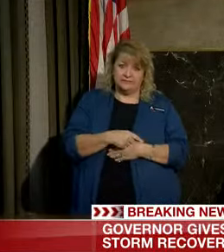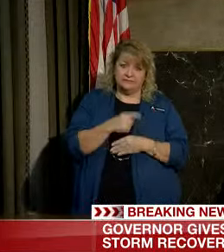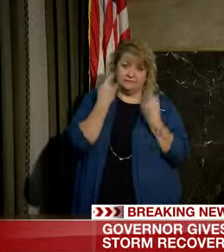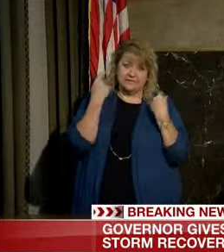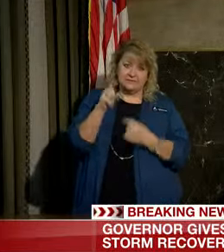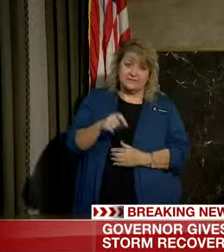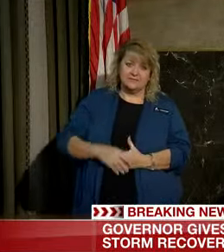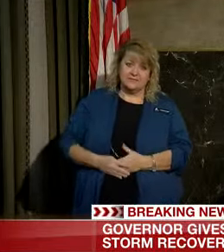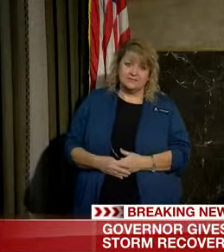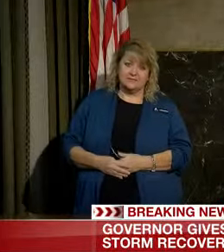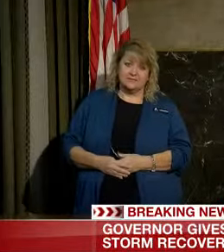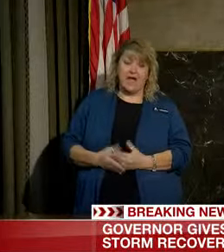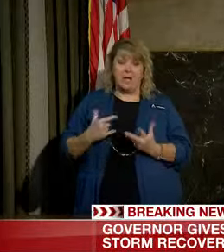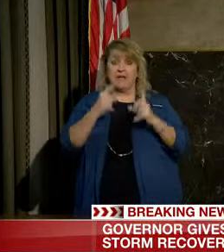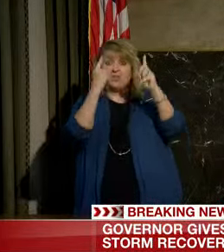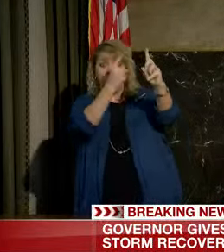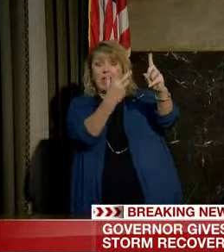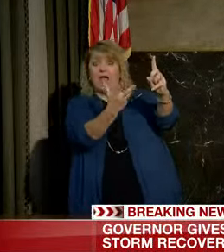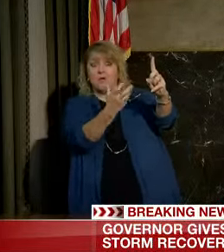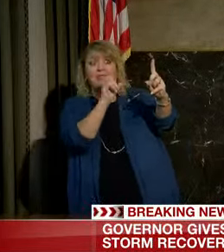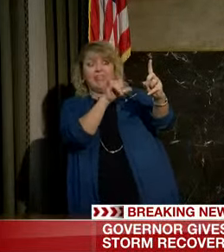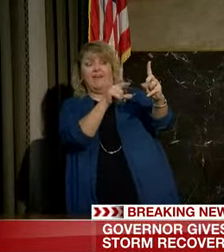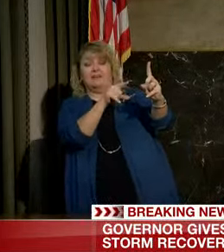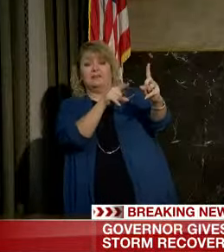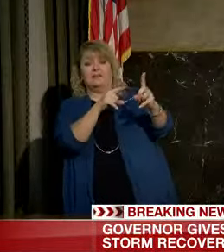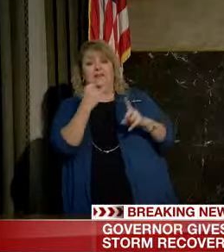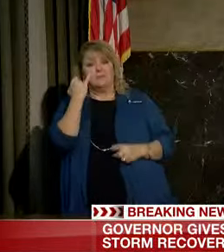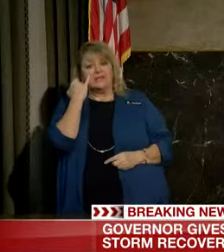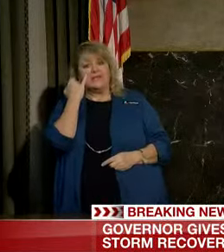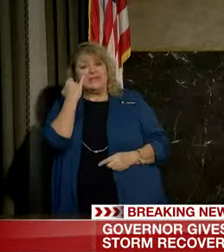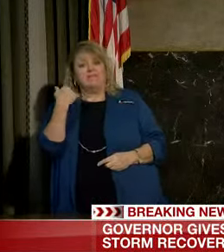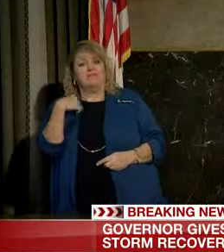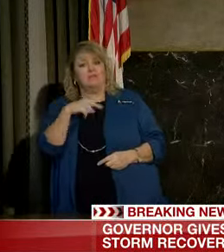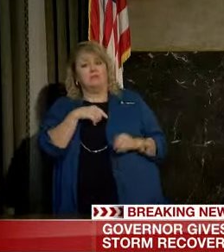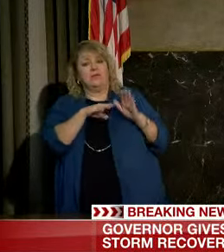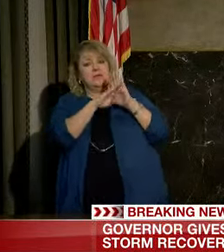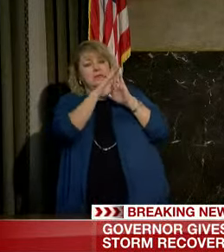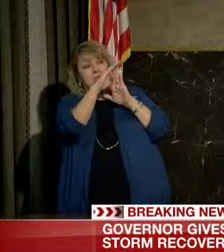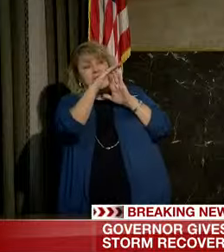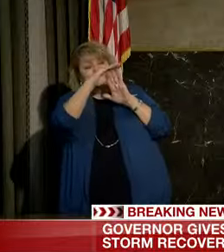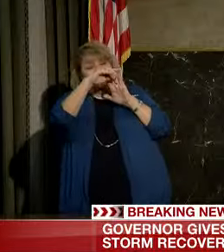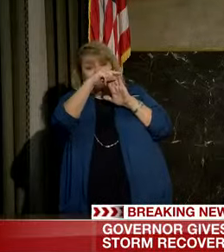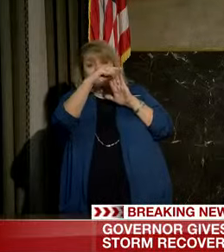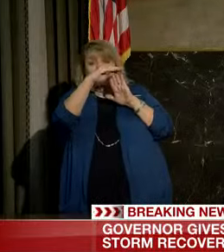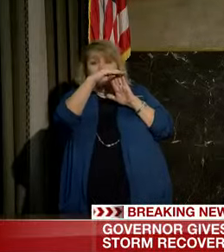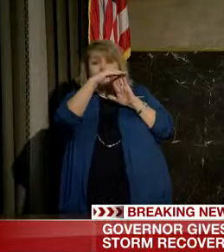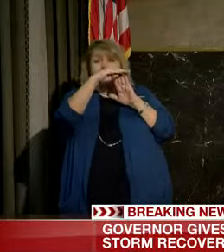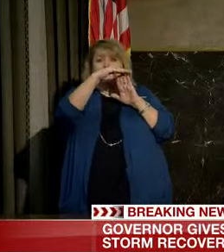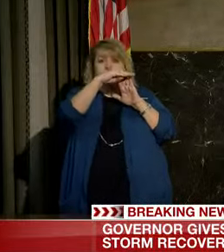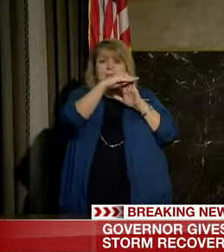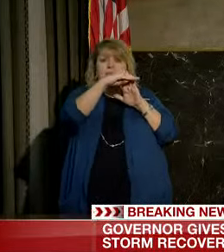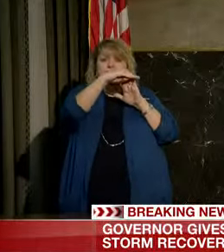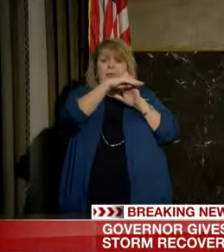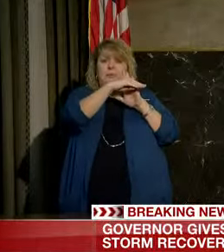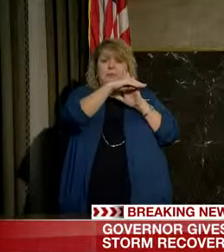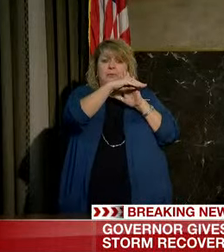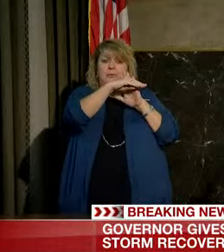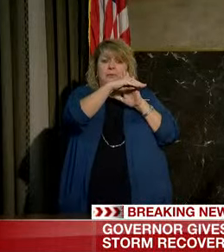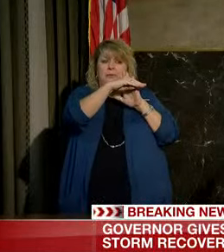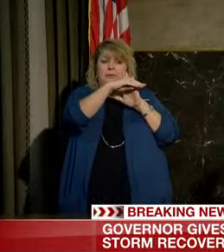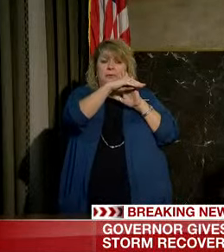can tell you that it appears to me if we maintain the course that we're on, for another 30 days, our number should be at, or at least closely approach,